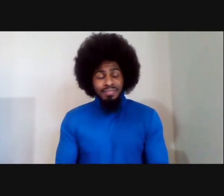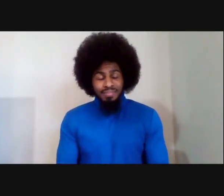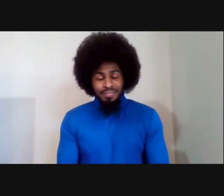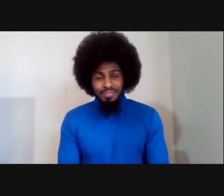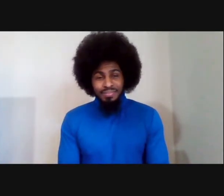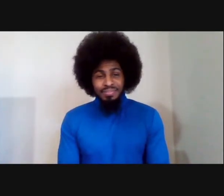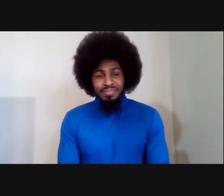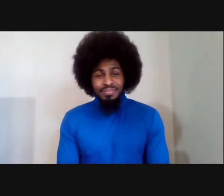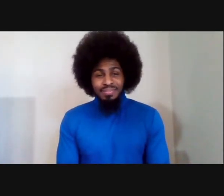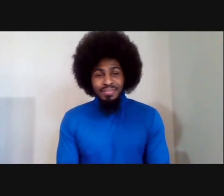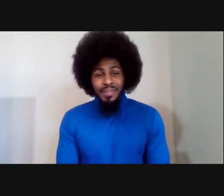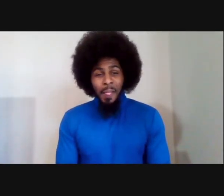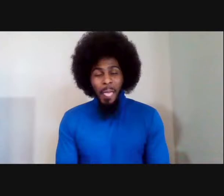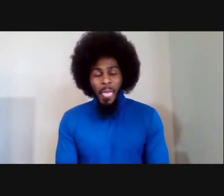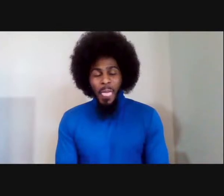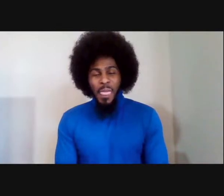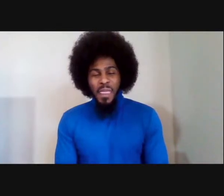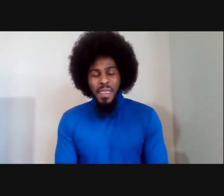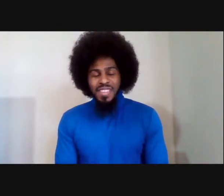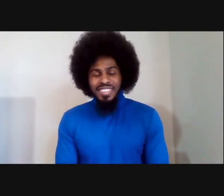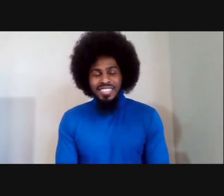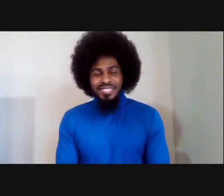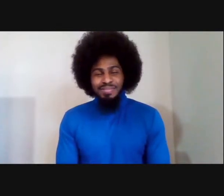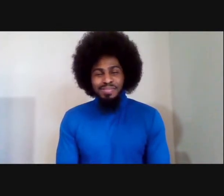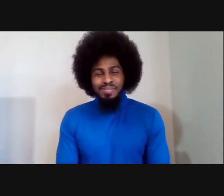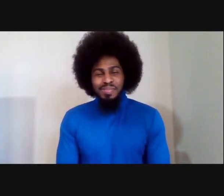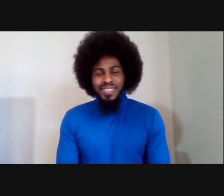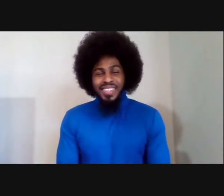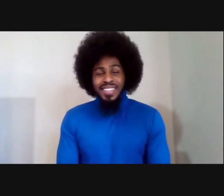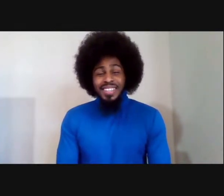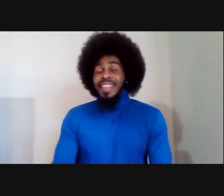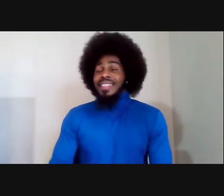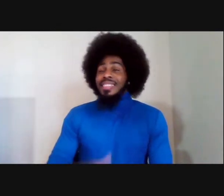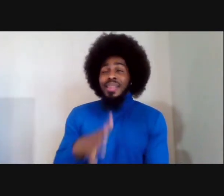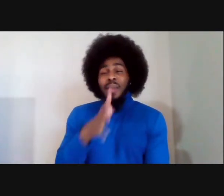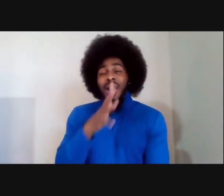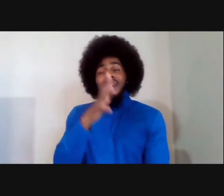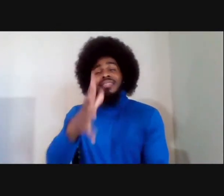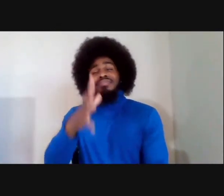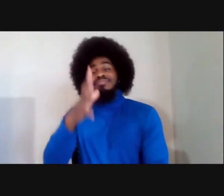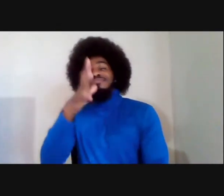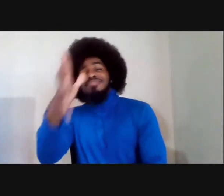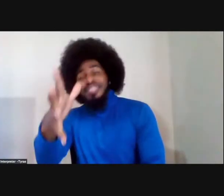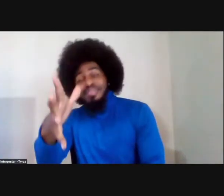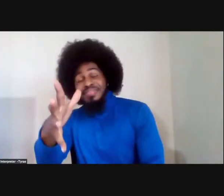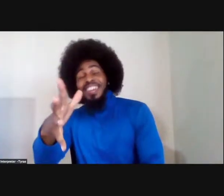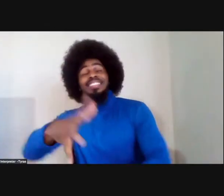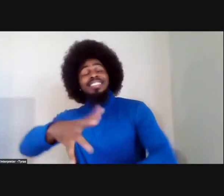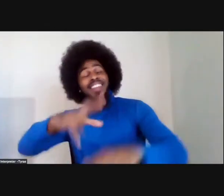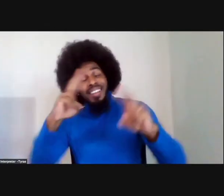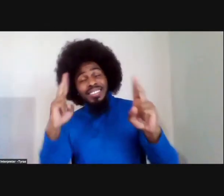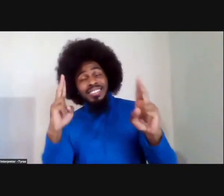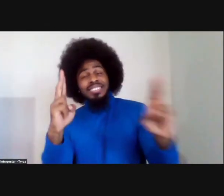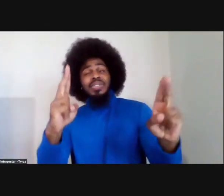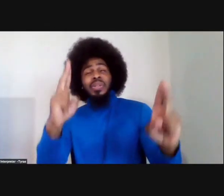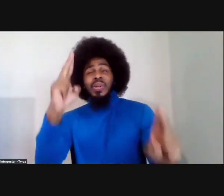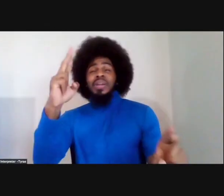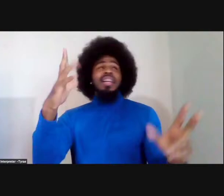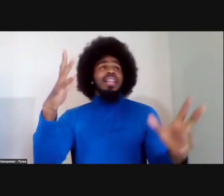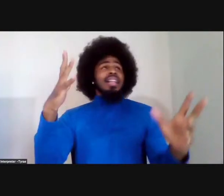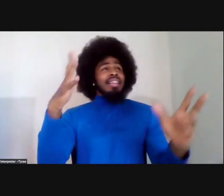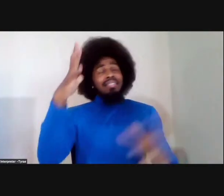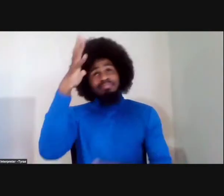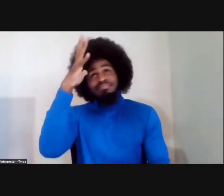I am the great-great-great-granddaughter of Mona Creek, Thomas Samuel Whitaker, Sr., Robert Johnson, Mary Ann Cox,